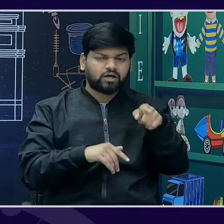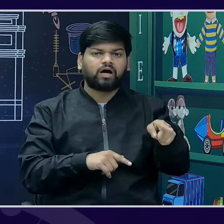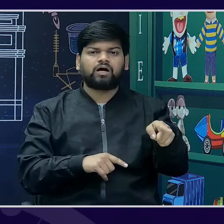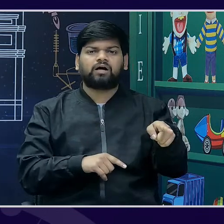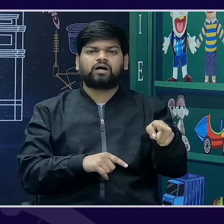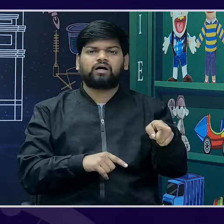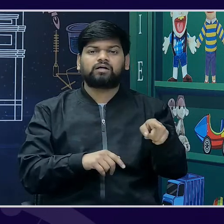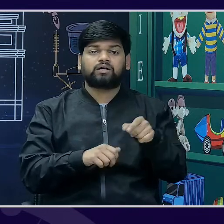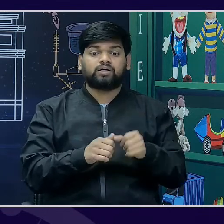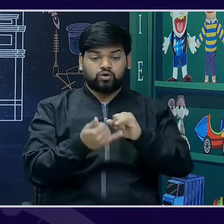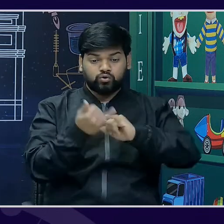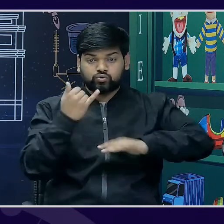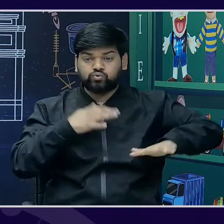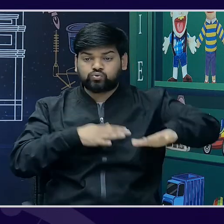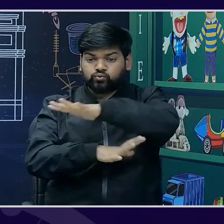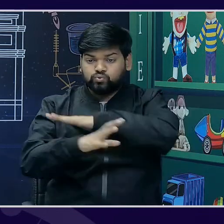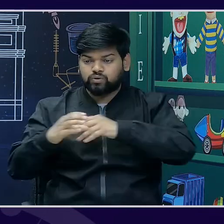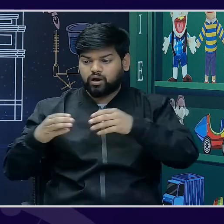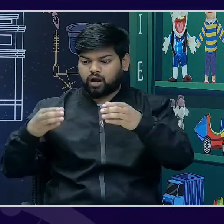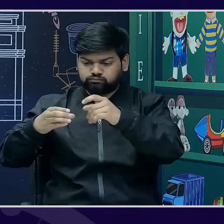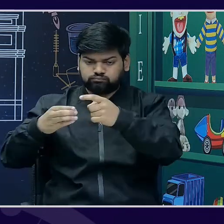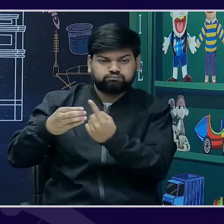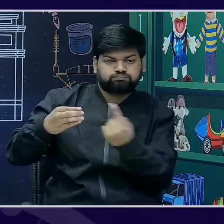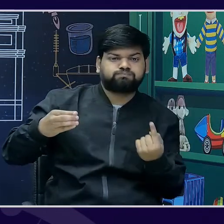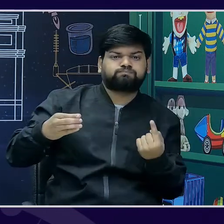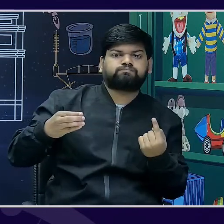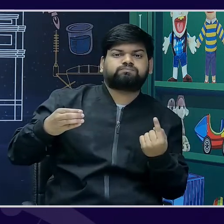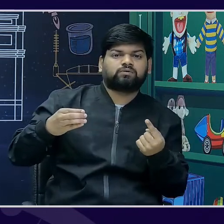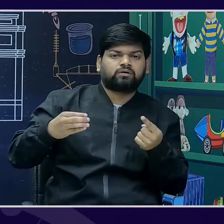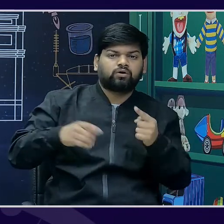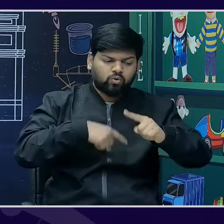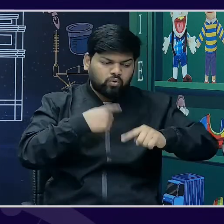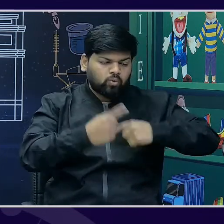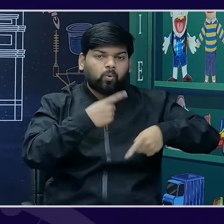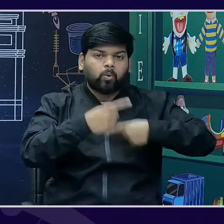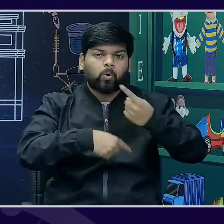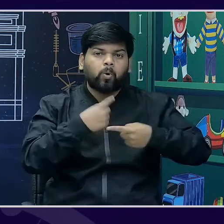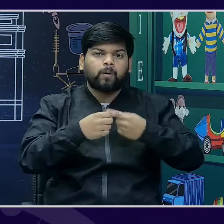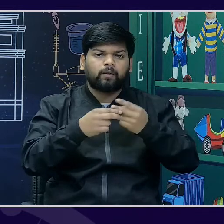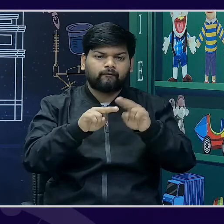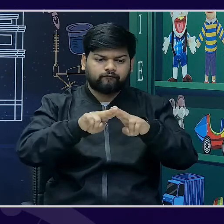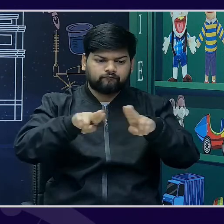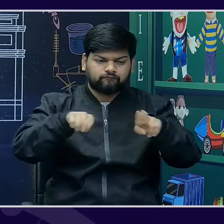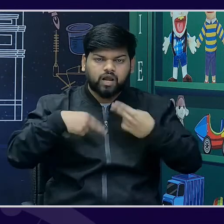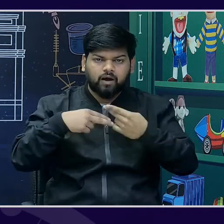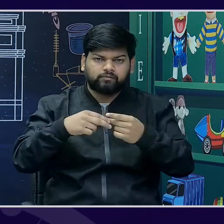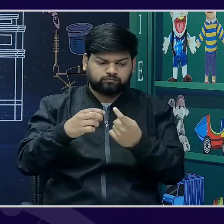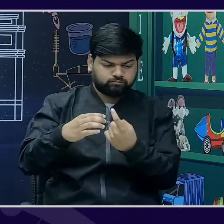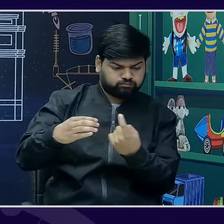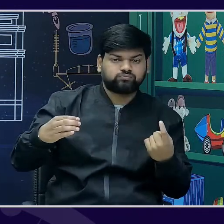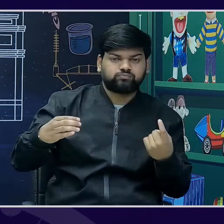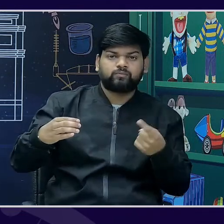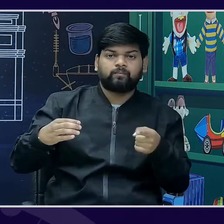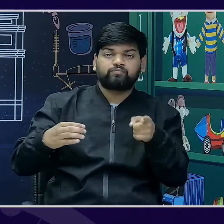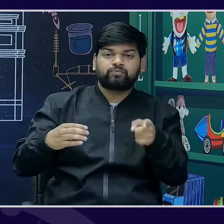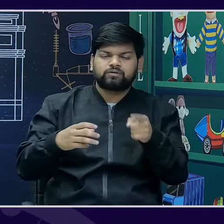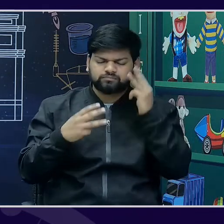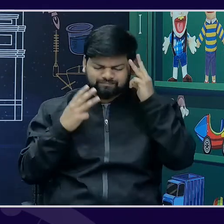You get into depression, you get into loneliness, anxiety. So hearing loss is a